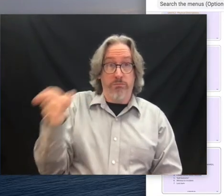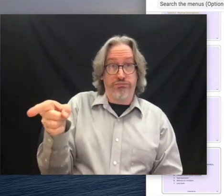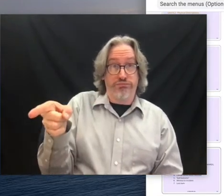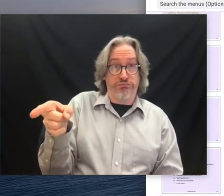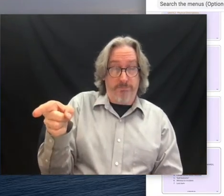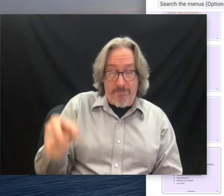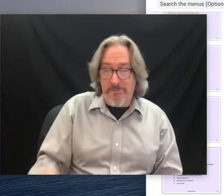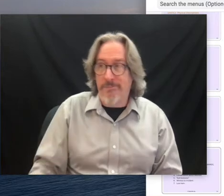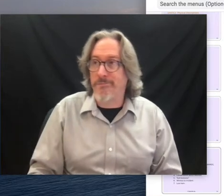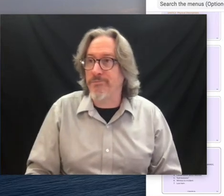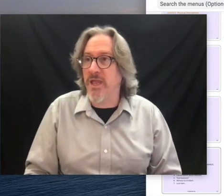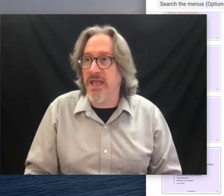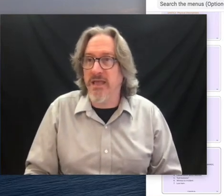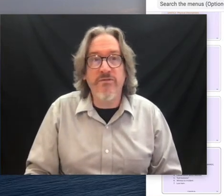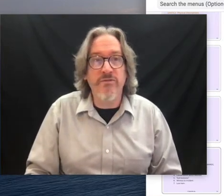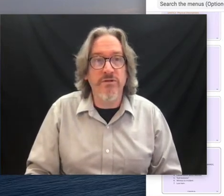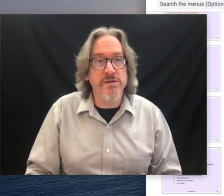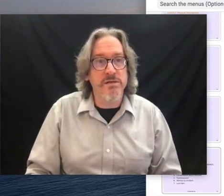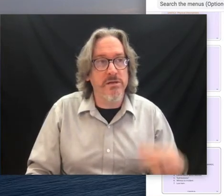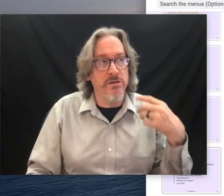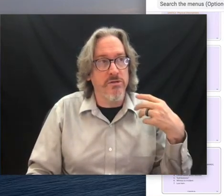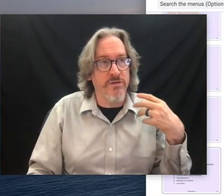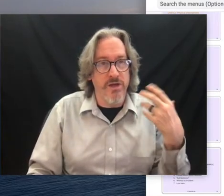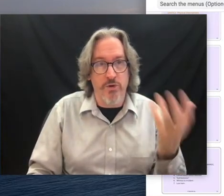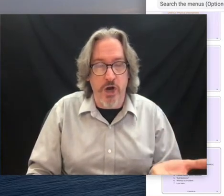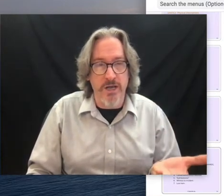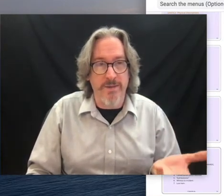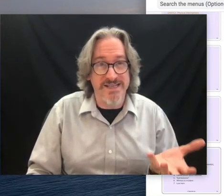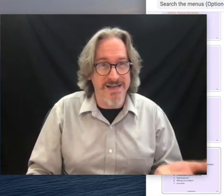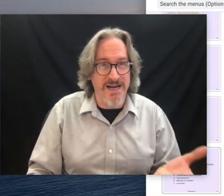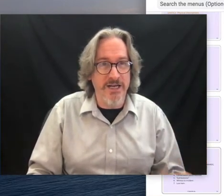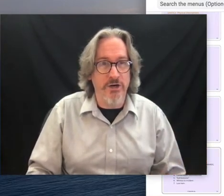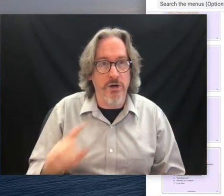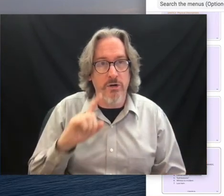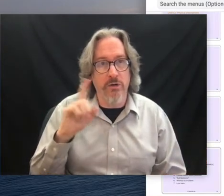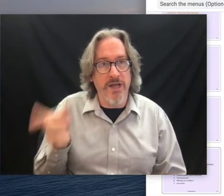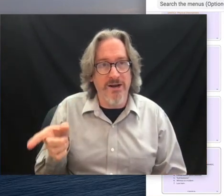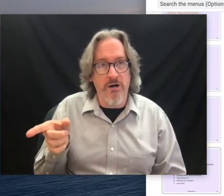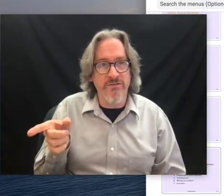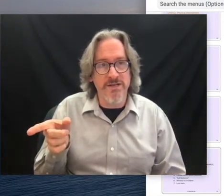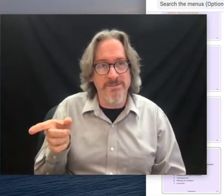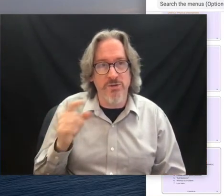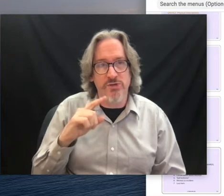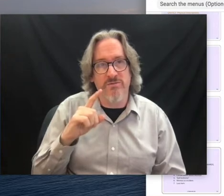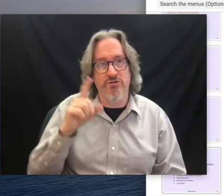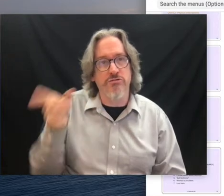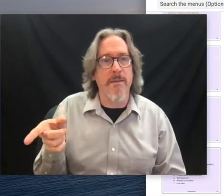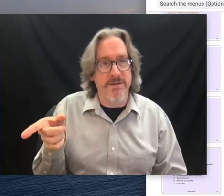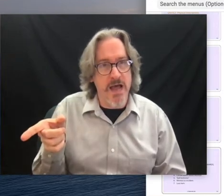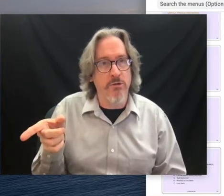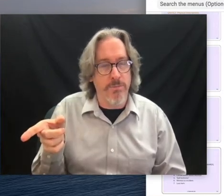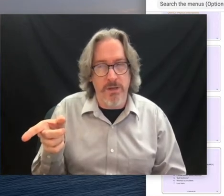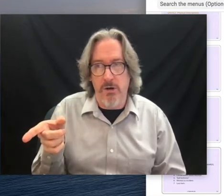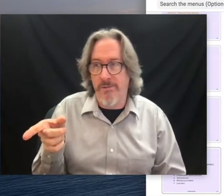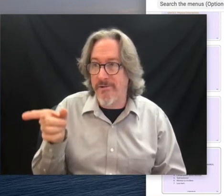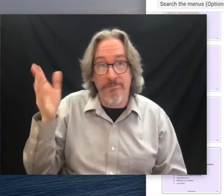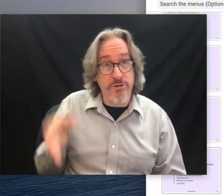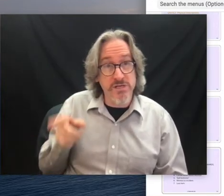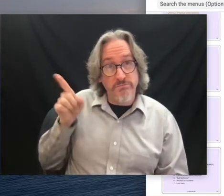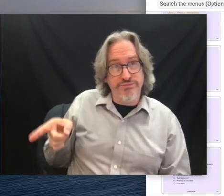phone. If the thing we're talking about is not here, it oftentimes will sort of drop down